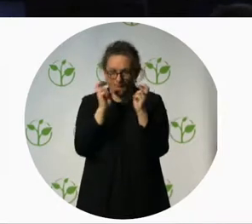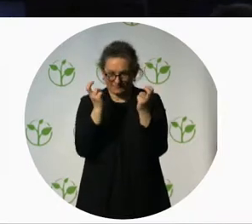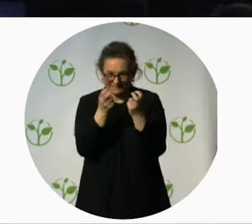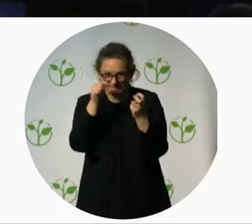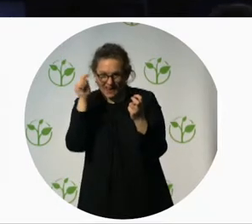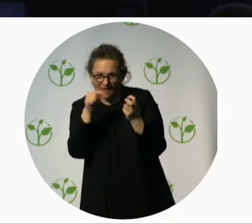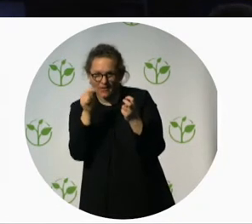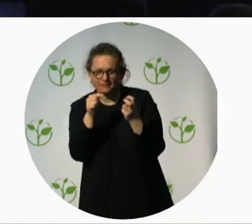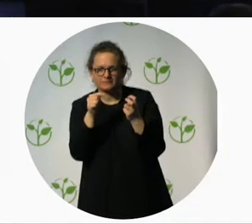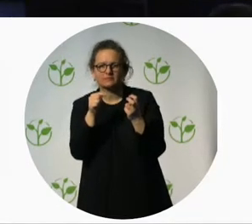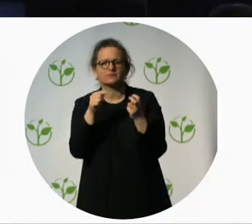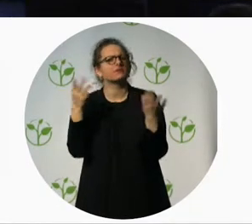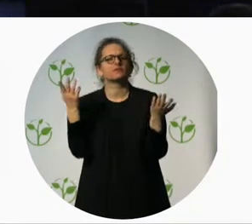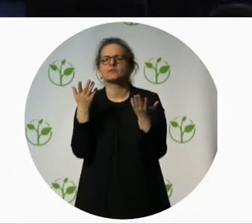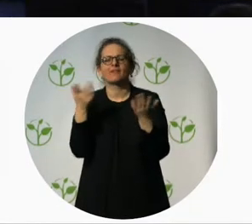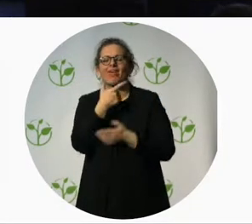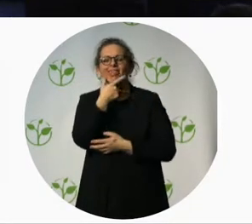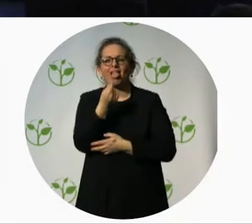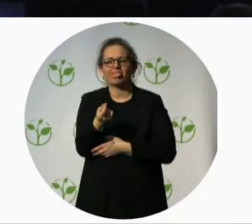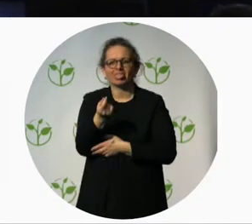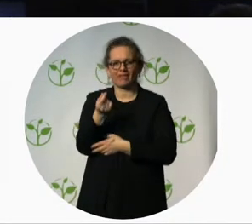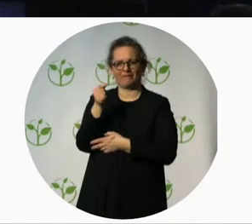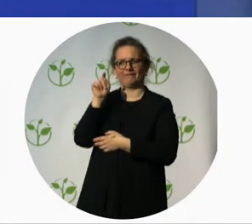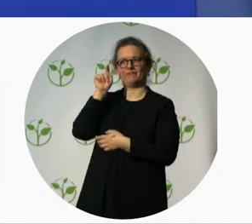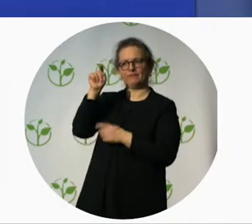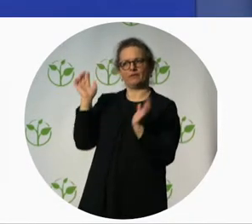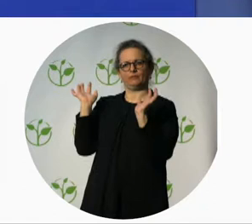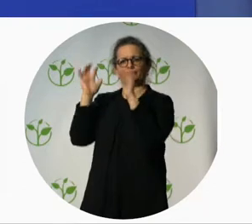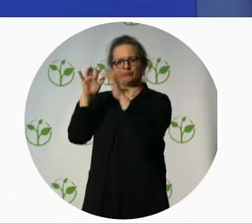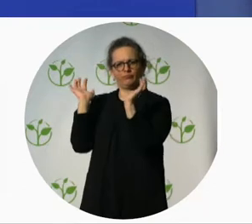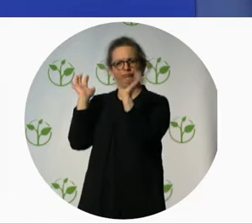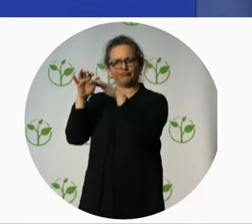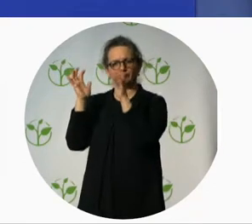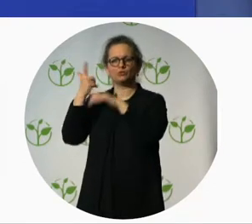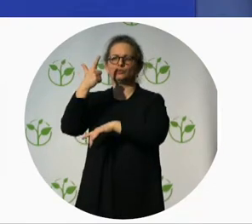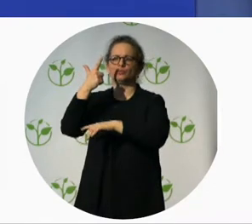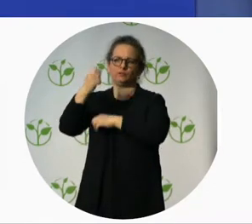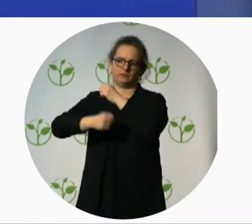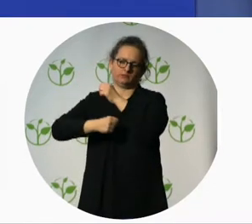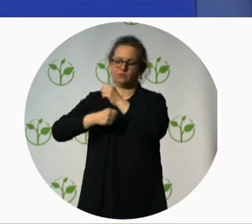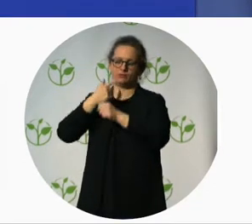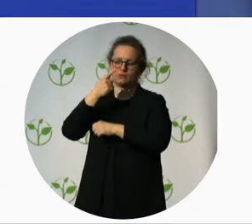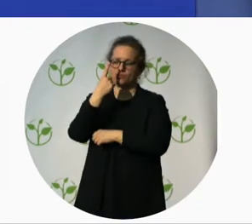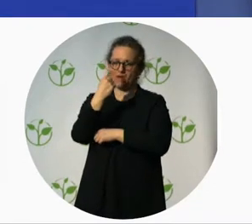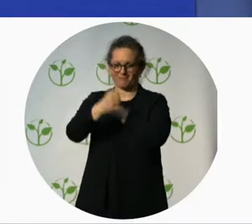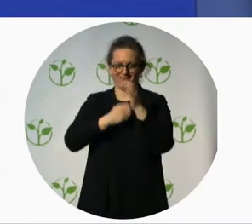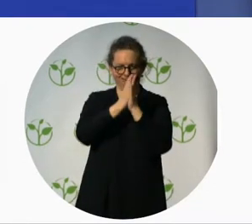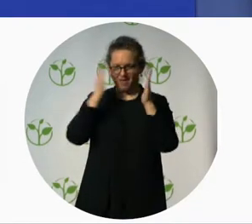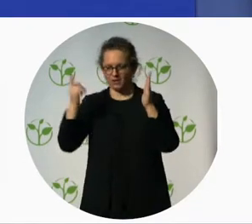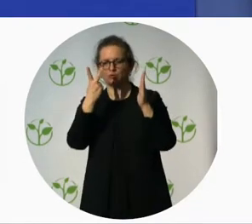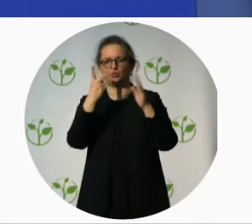drafted, the general comment number 2 on accessibility is an extensive study of the committee on